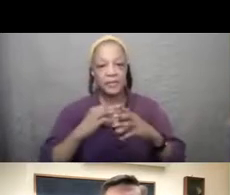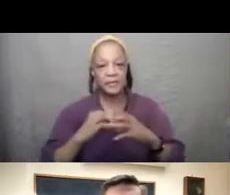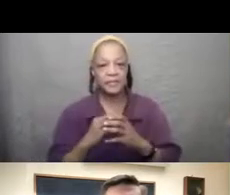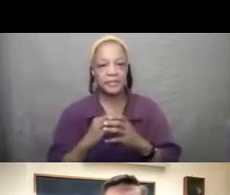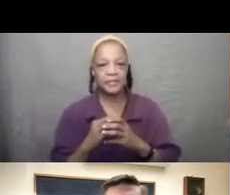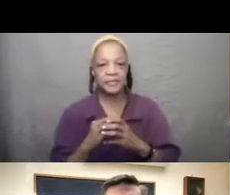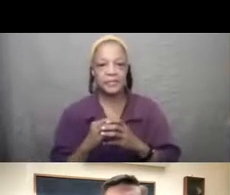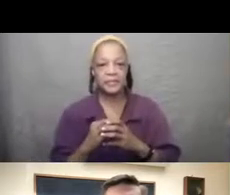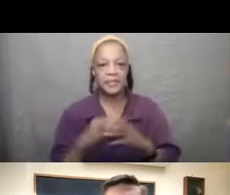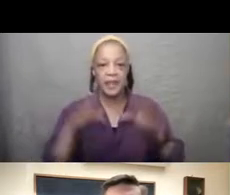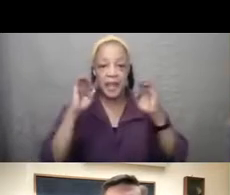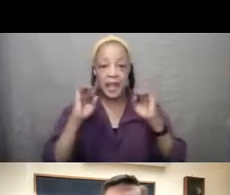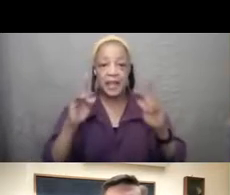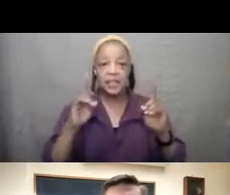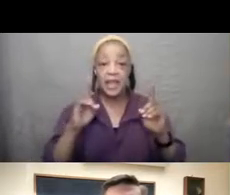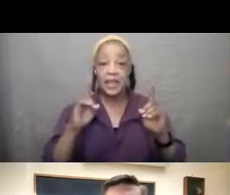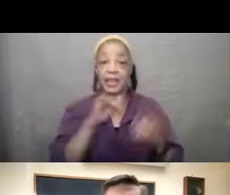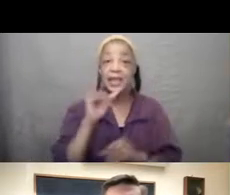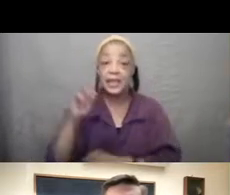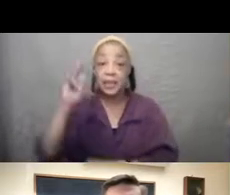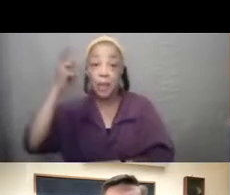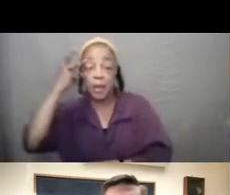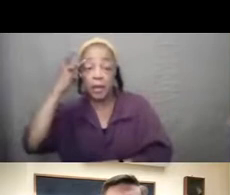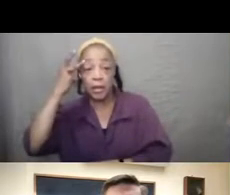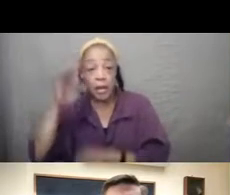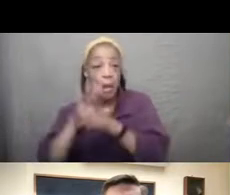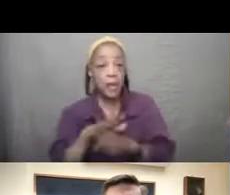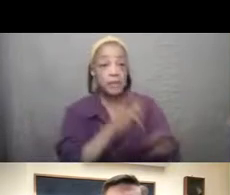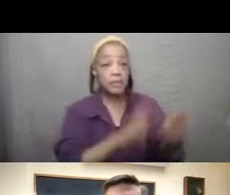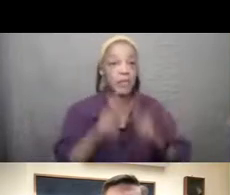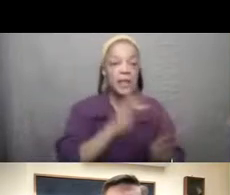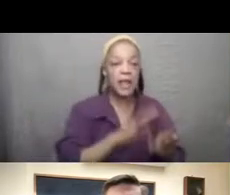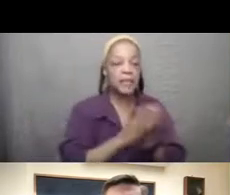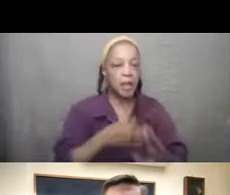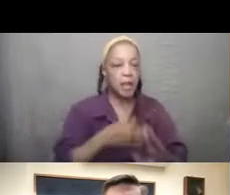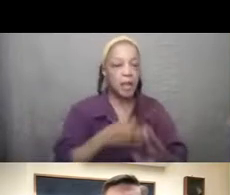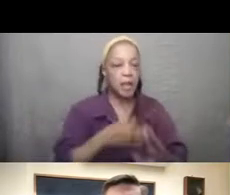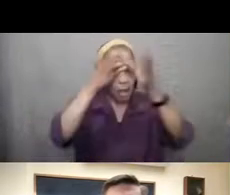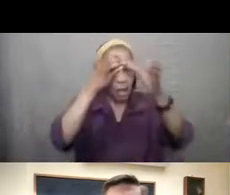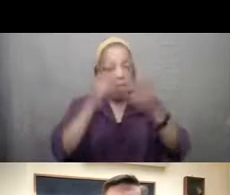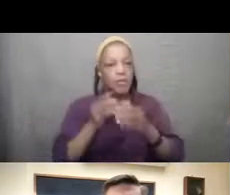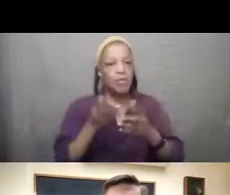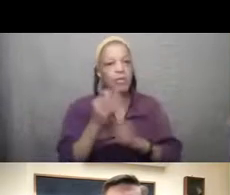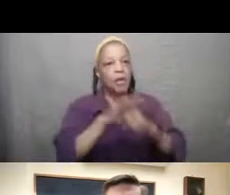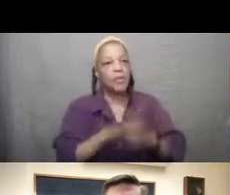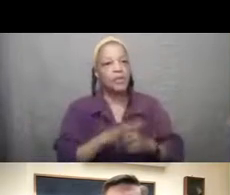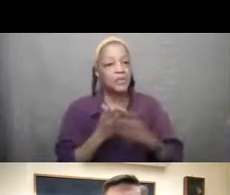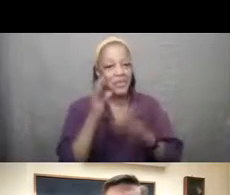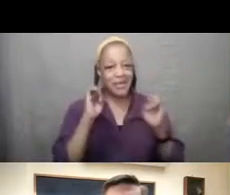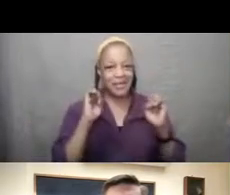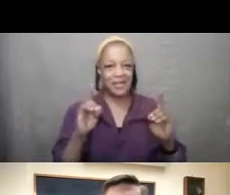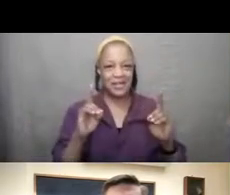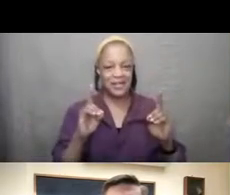believed that education is political. Oppressed people can gain consciousness of their own oppression through education. And once aware